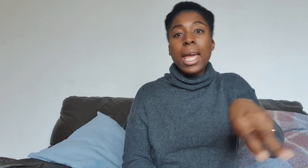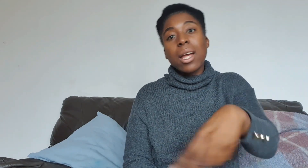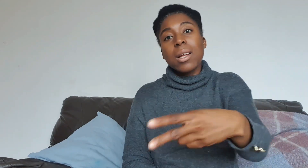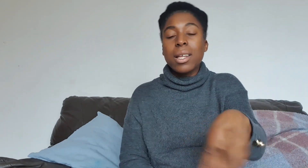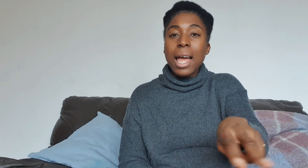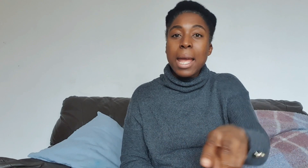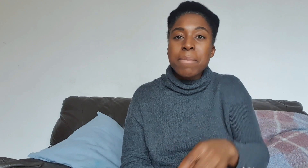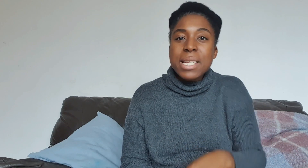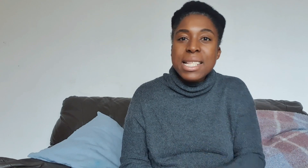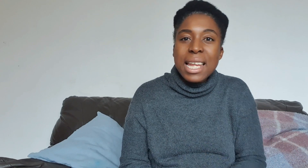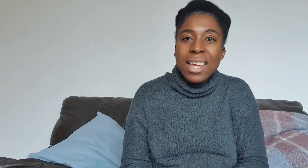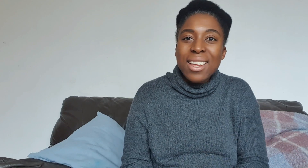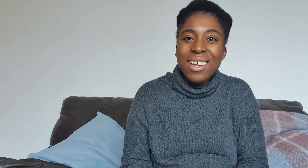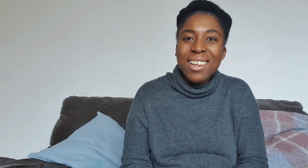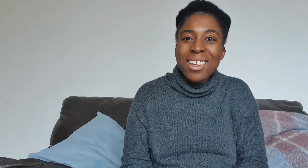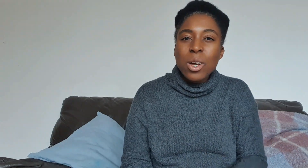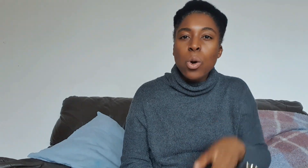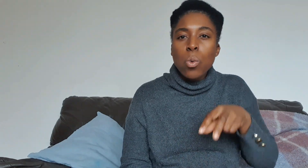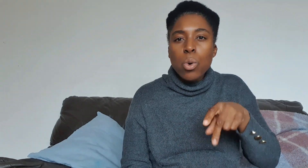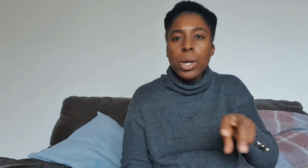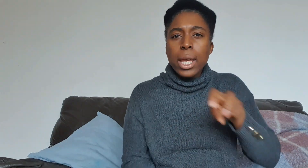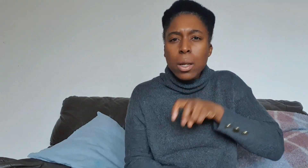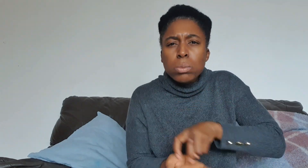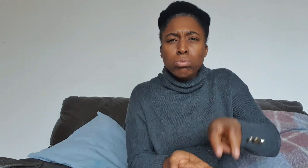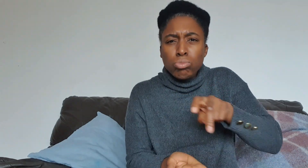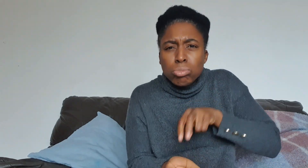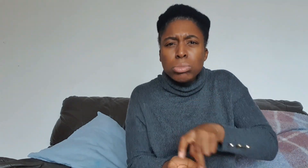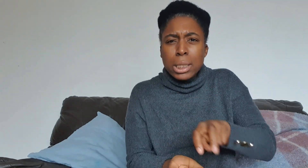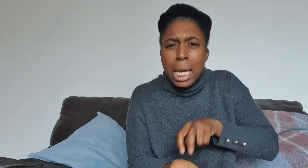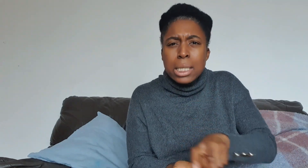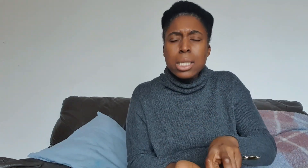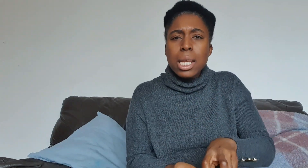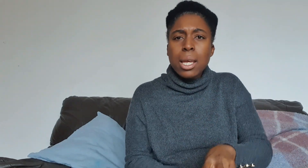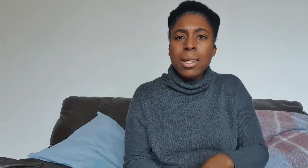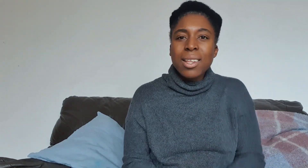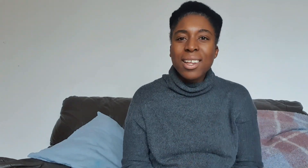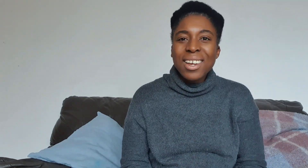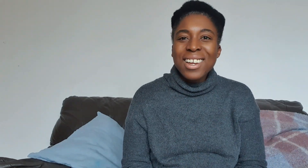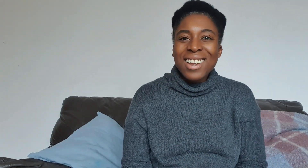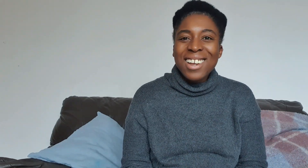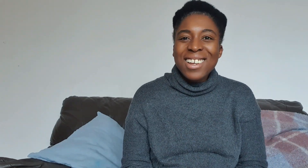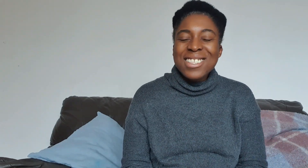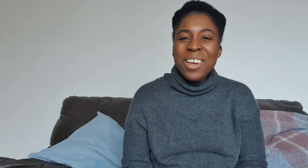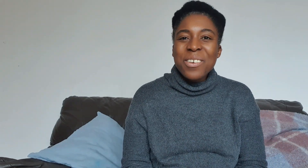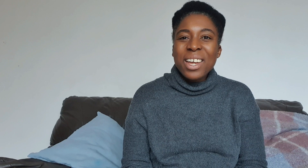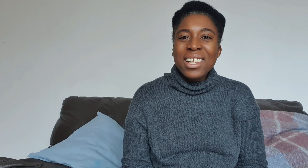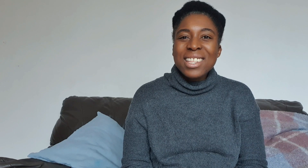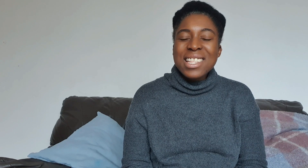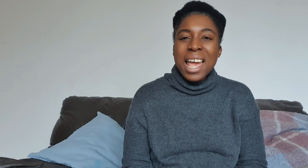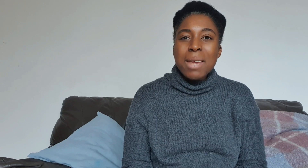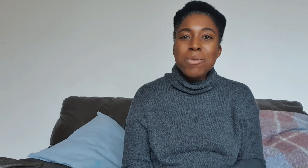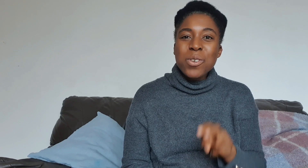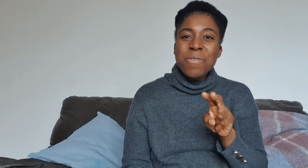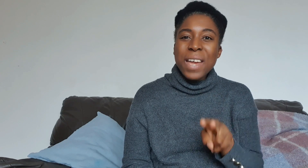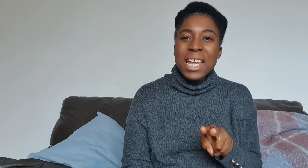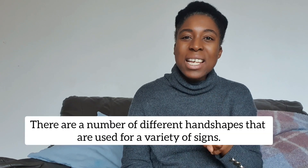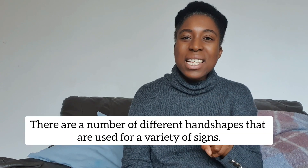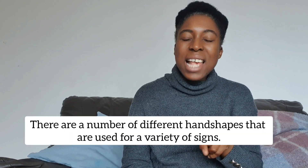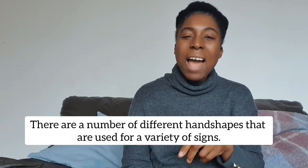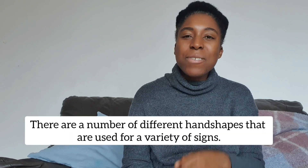Walking aimlessly, walking intensely. So the same two fingers have